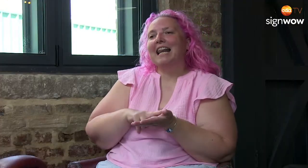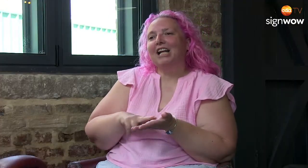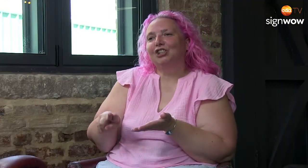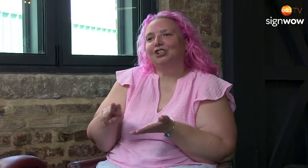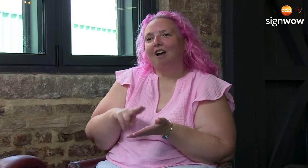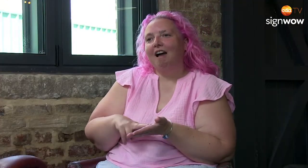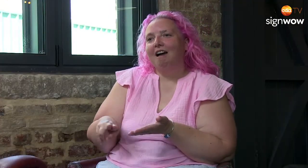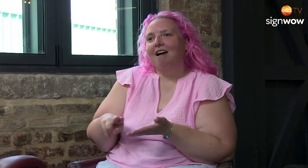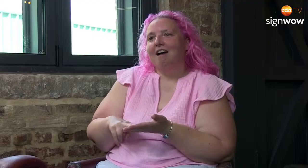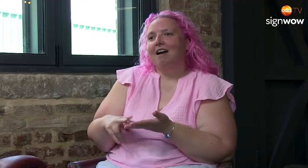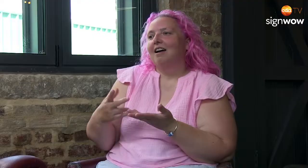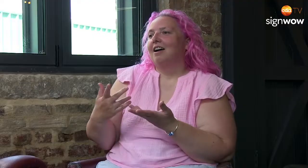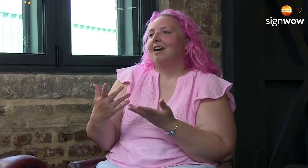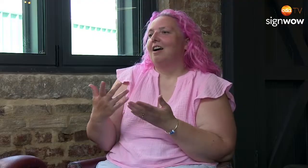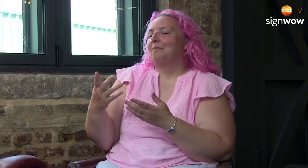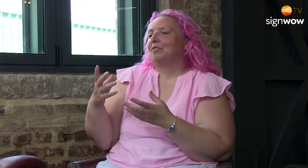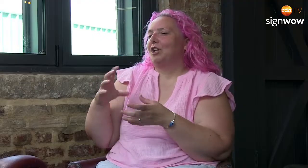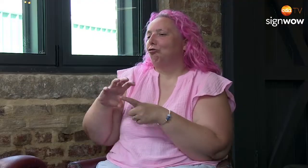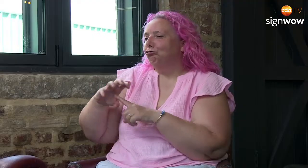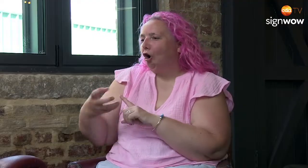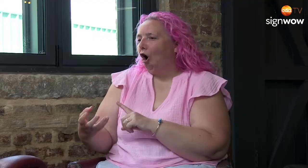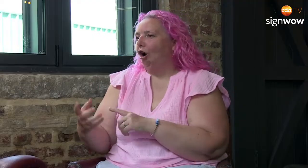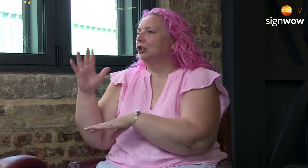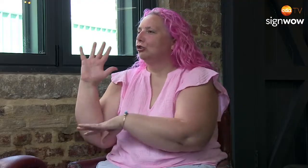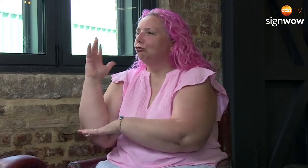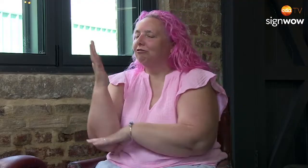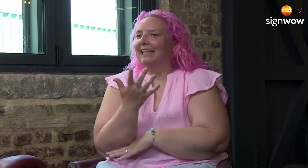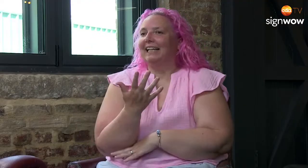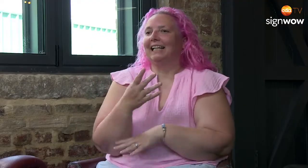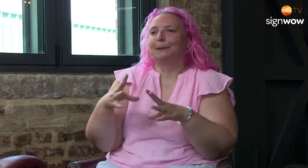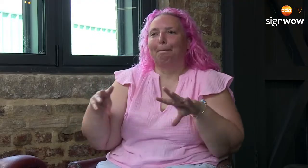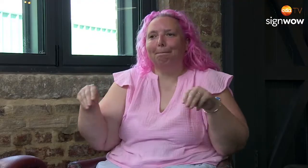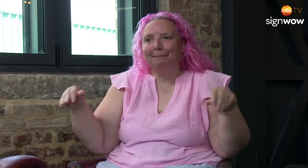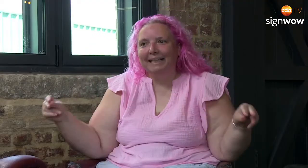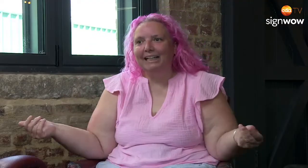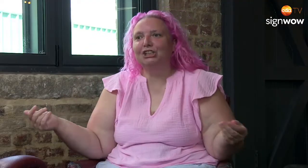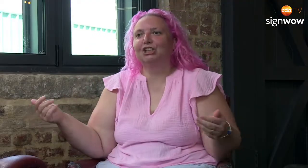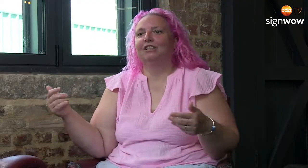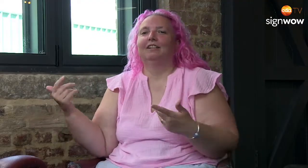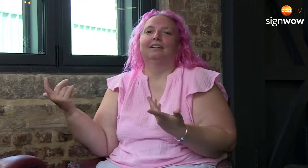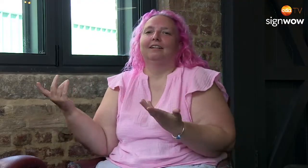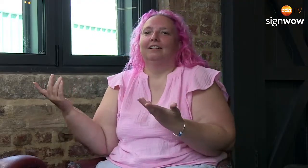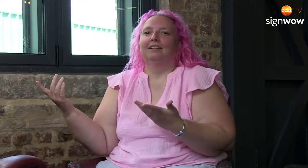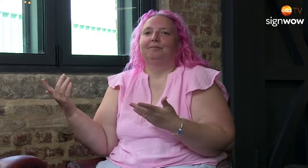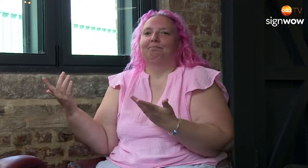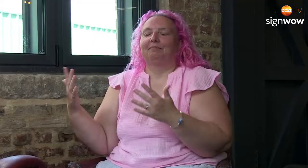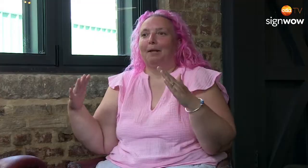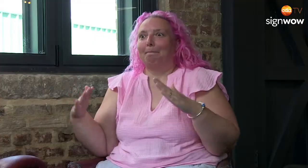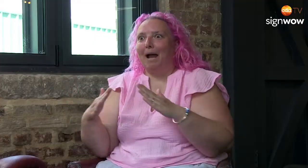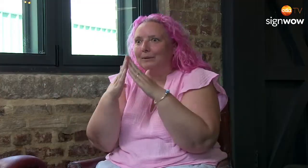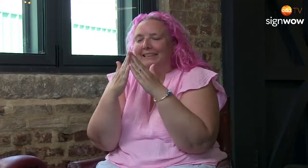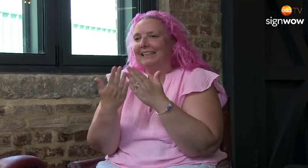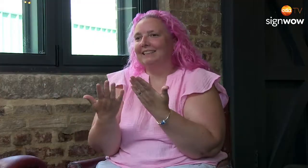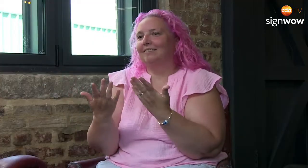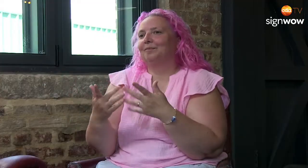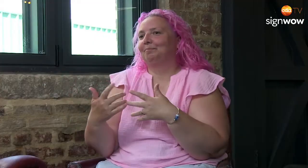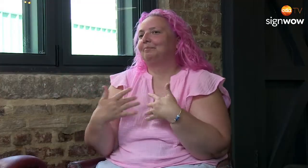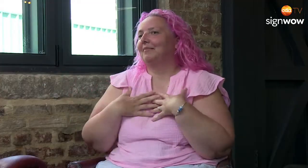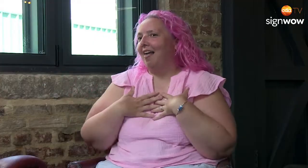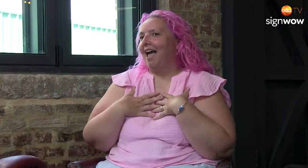So what about your place? I am the opposite, to be honest. I love nature. I like being around rocks and trees